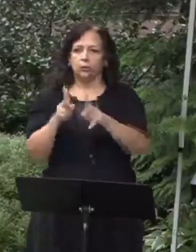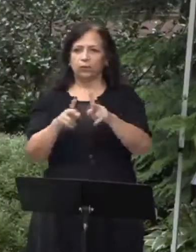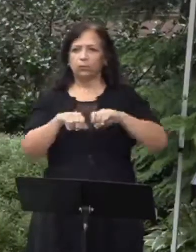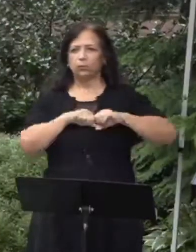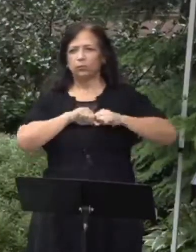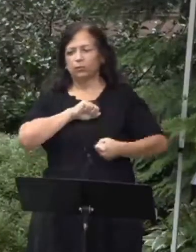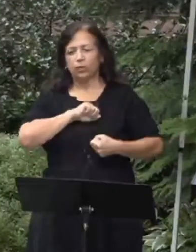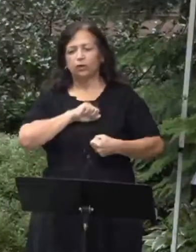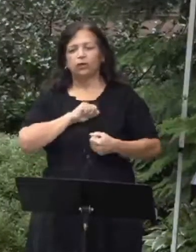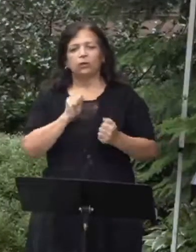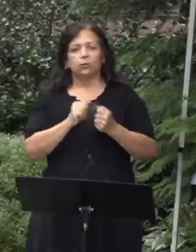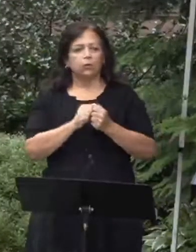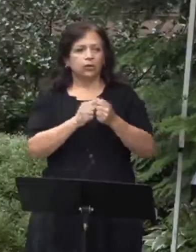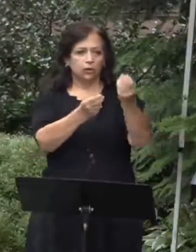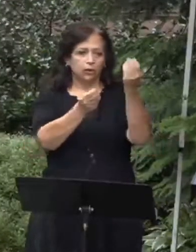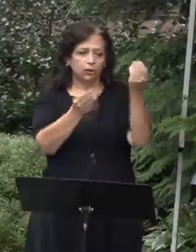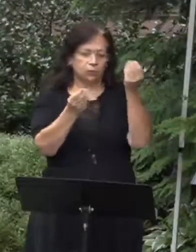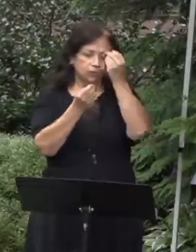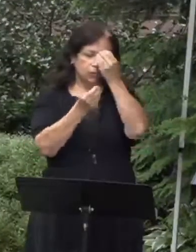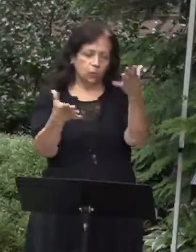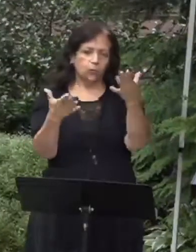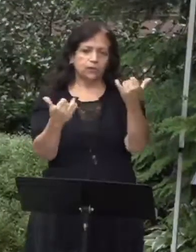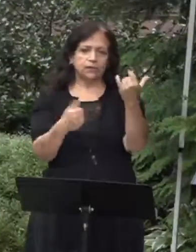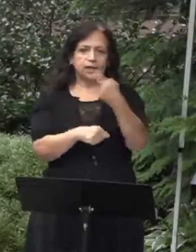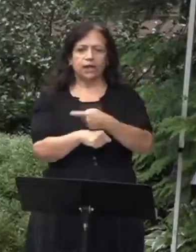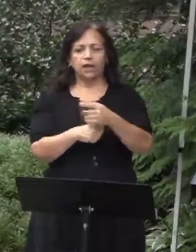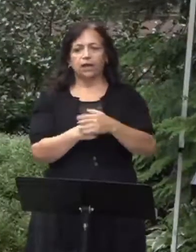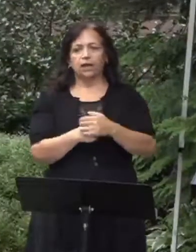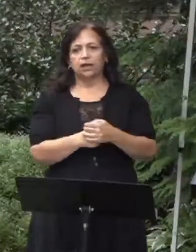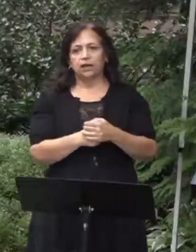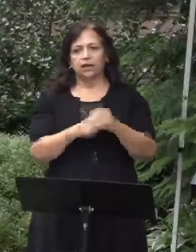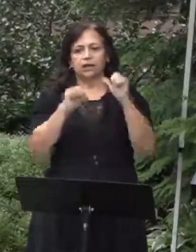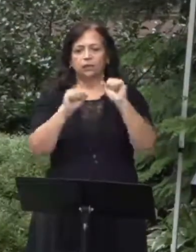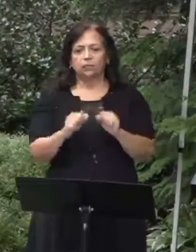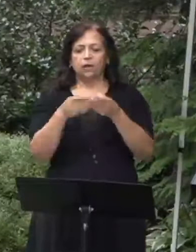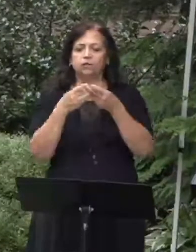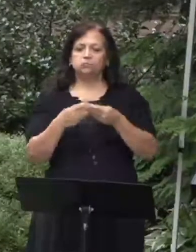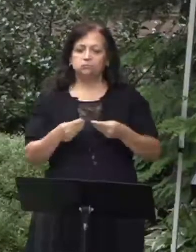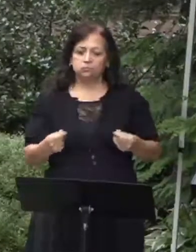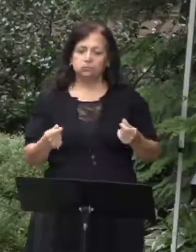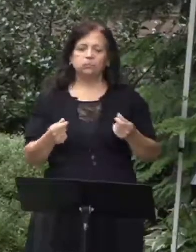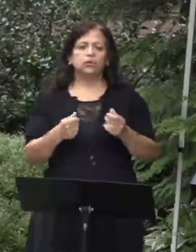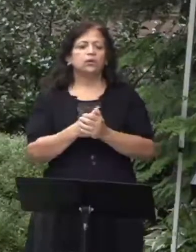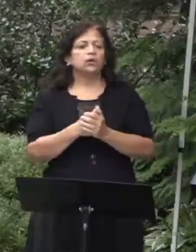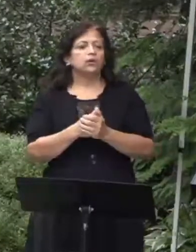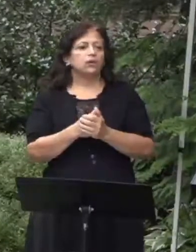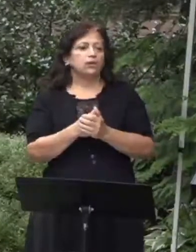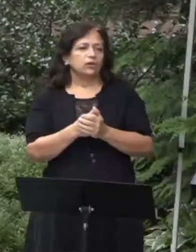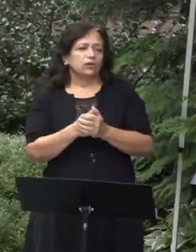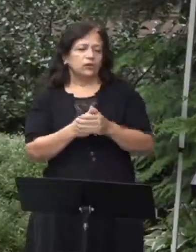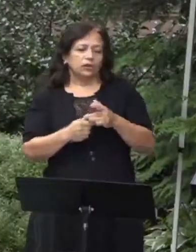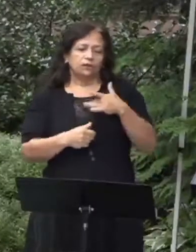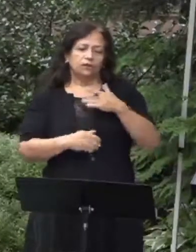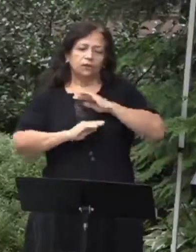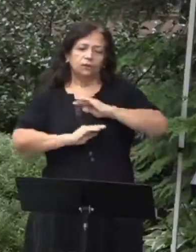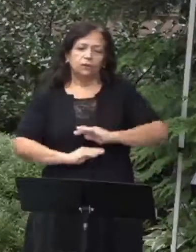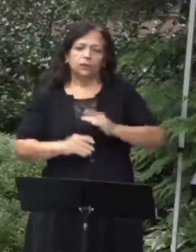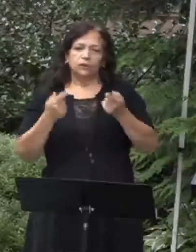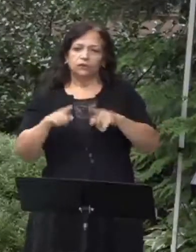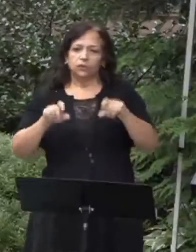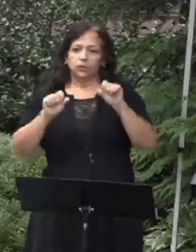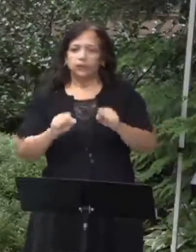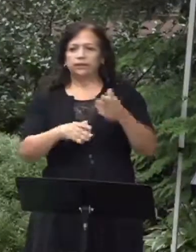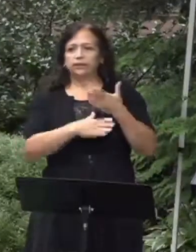ache with the news of the day. May ease find its way into our being so that we may share